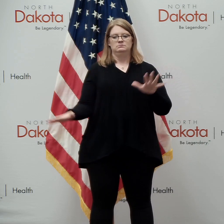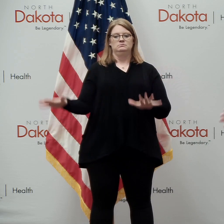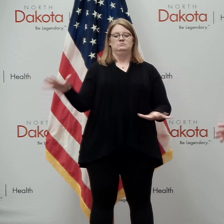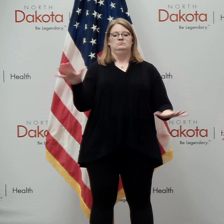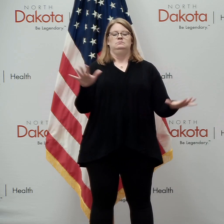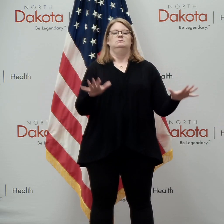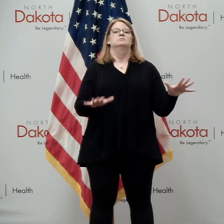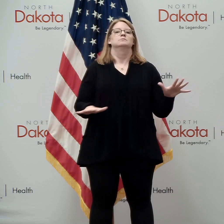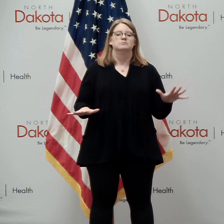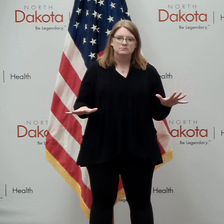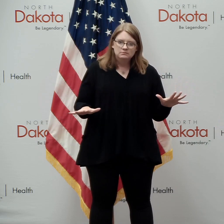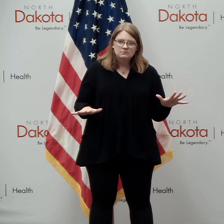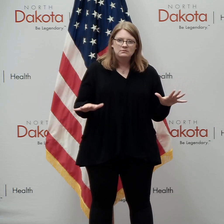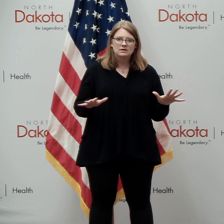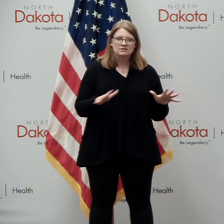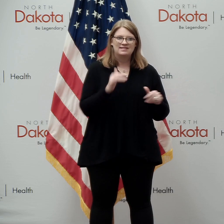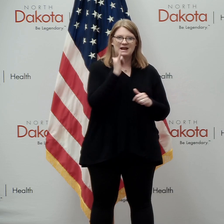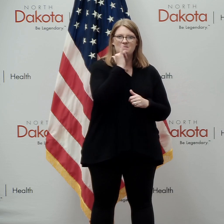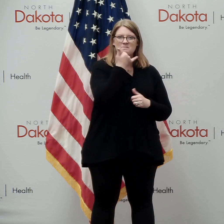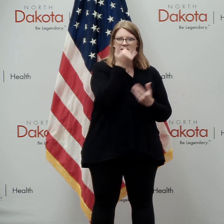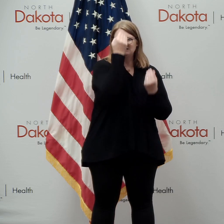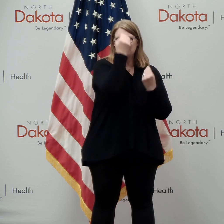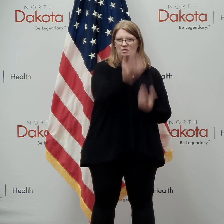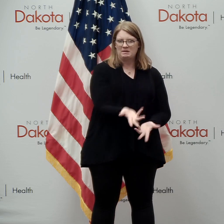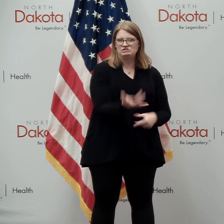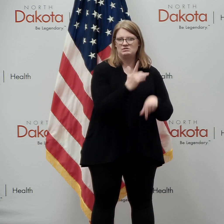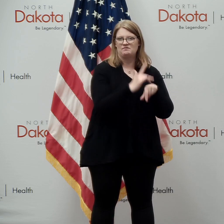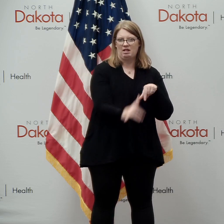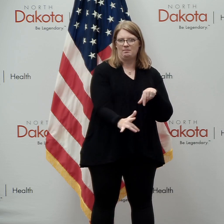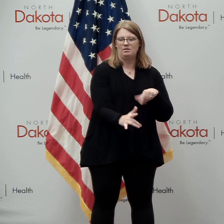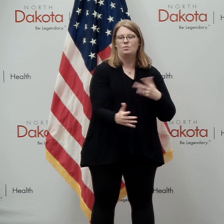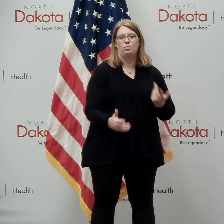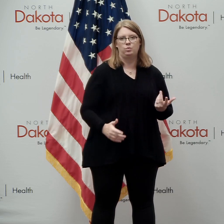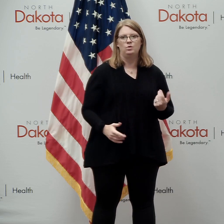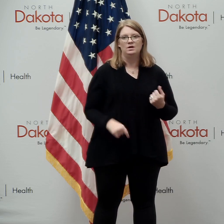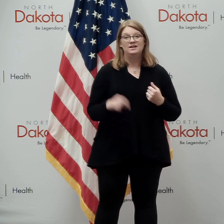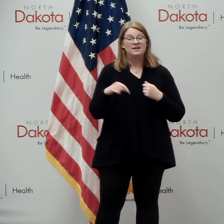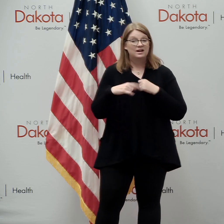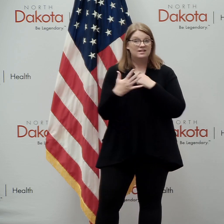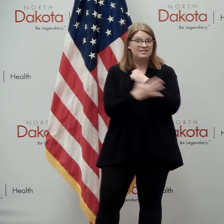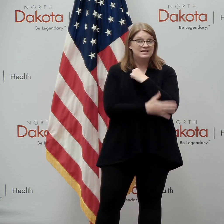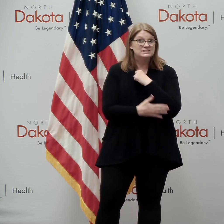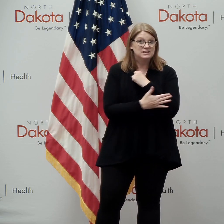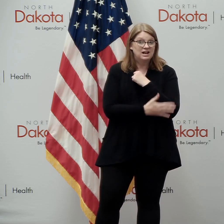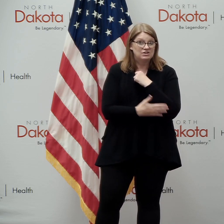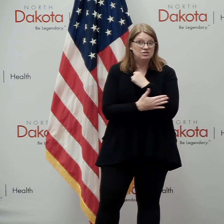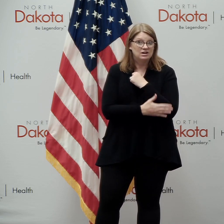almost as big as the pandemic is the misinformation. I mean, as a country, we'd be further ahead with less